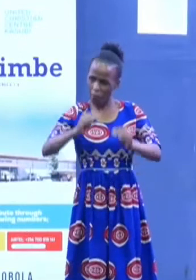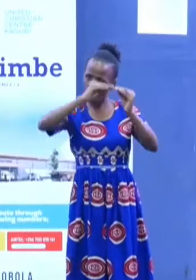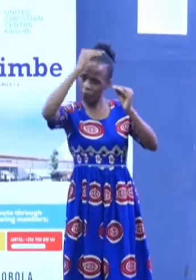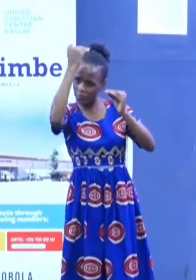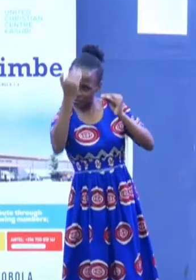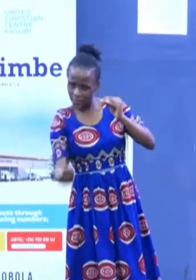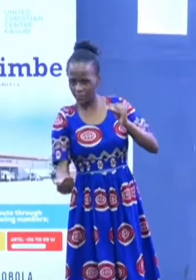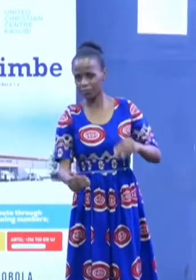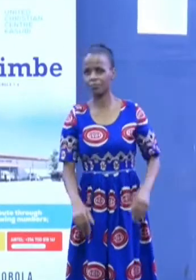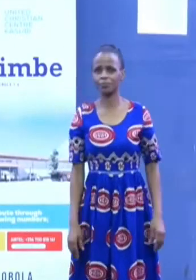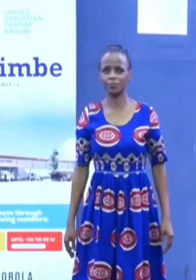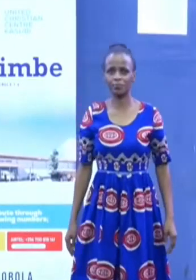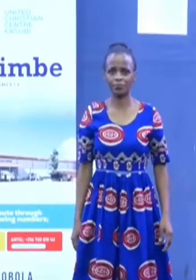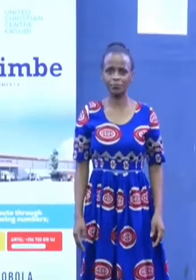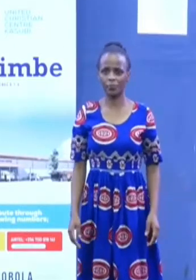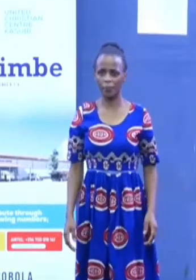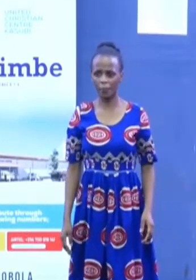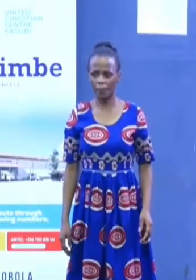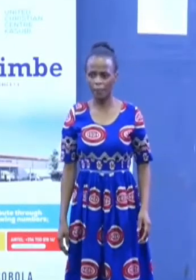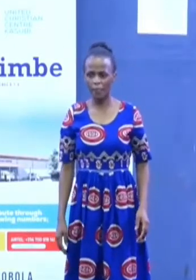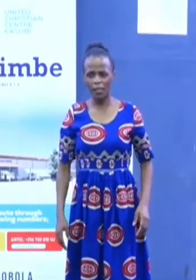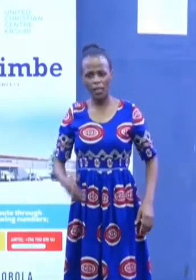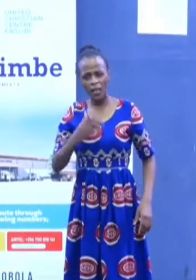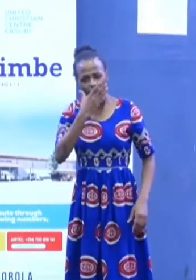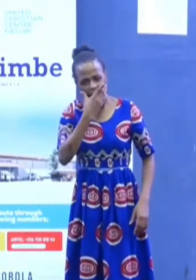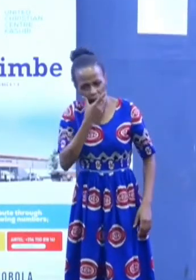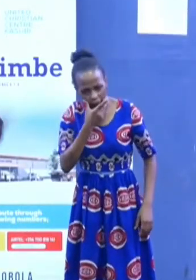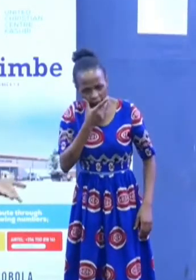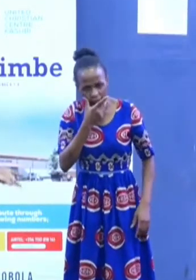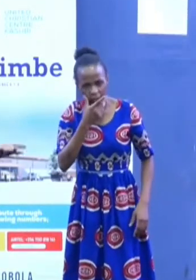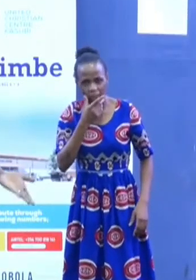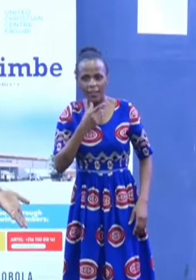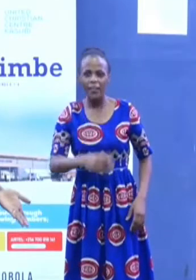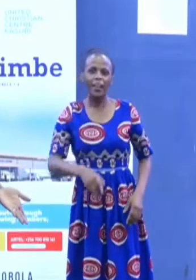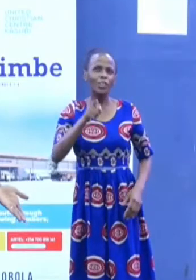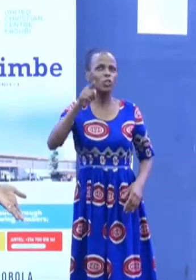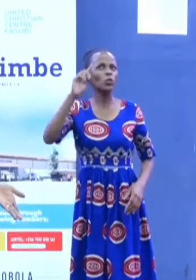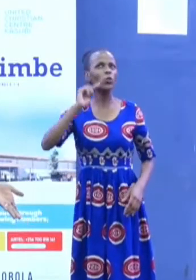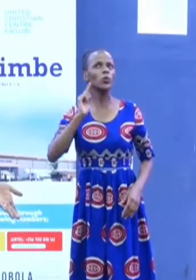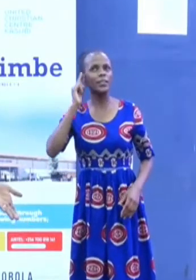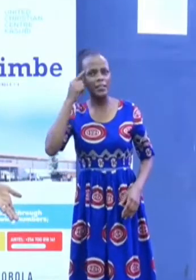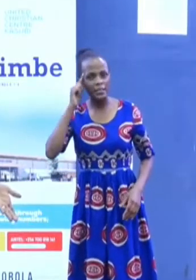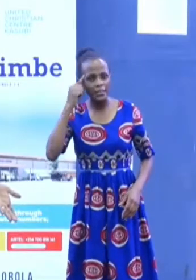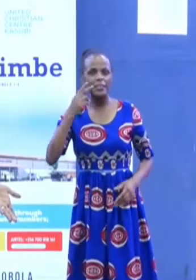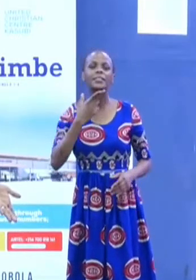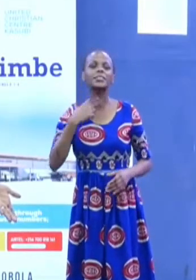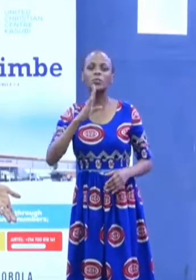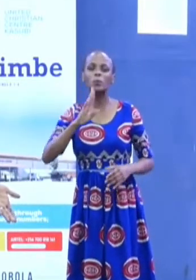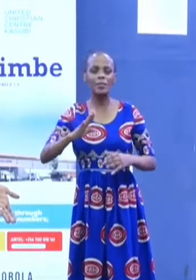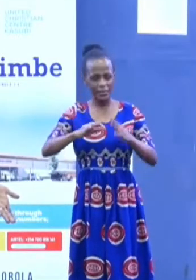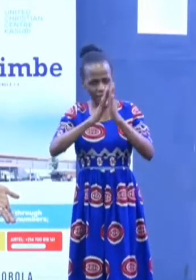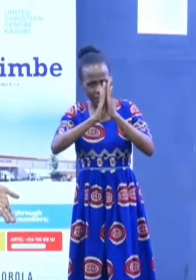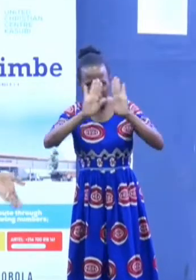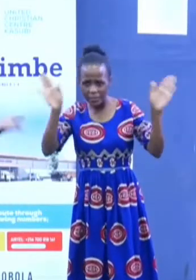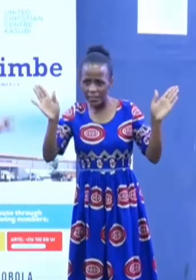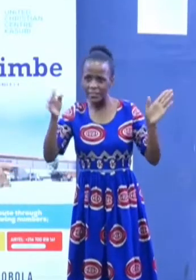I am Esau, your firstborn. Does it need to be specified?